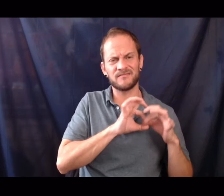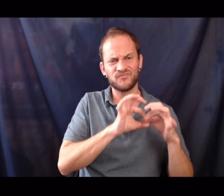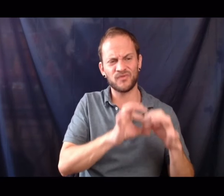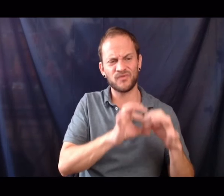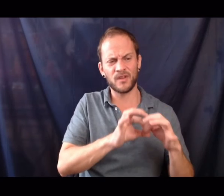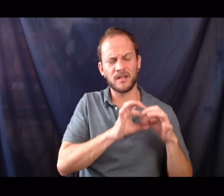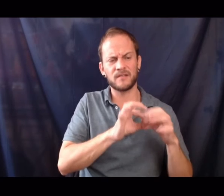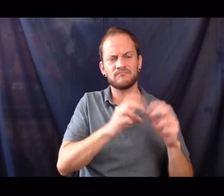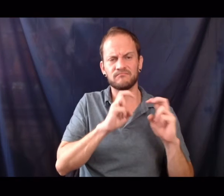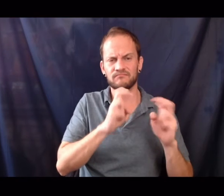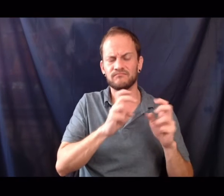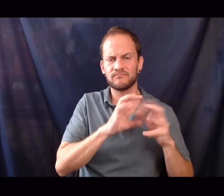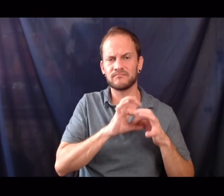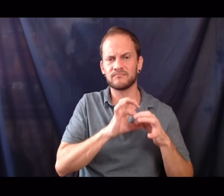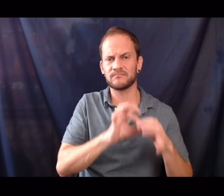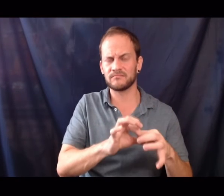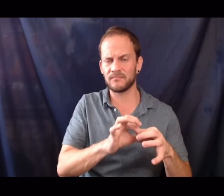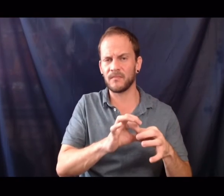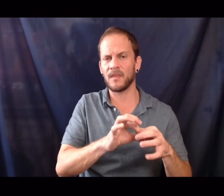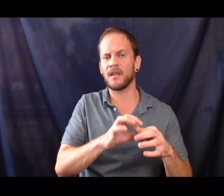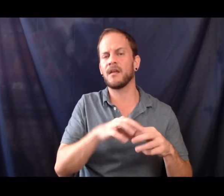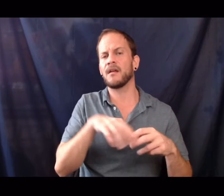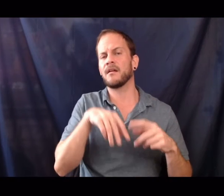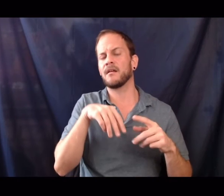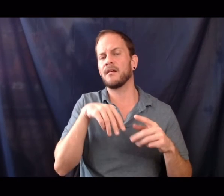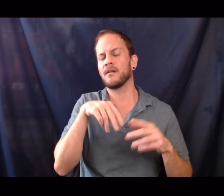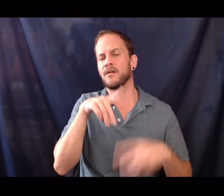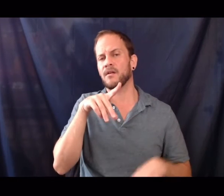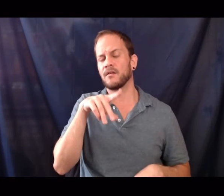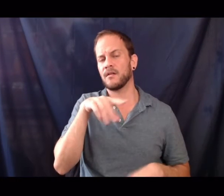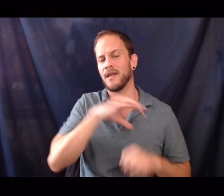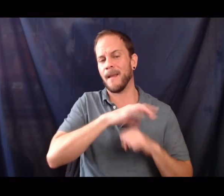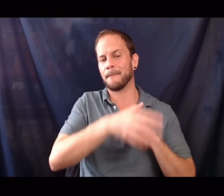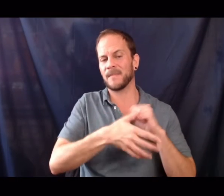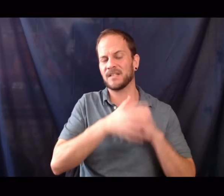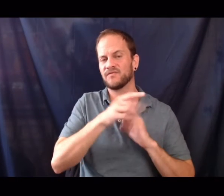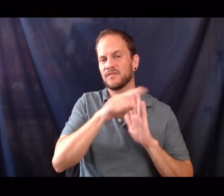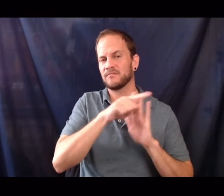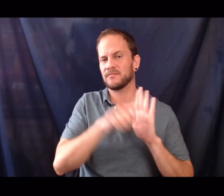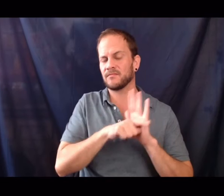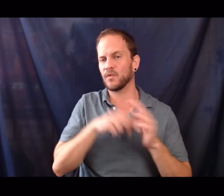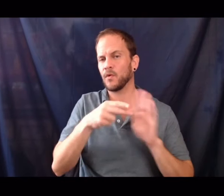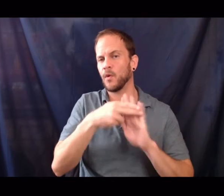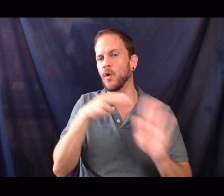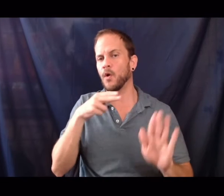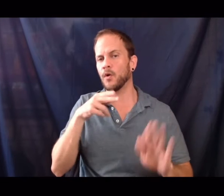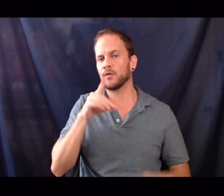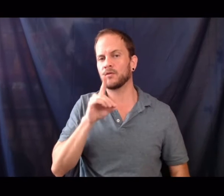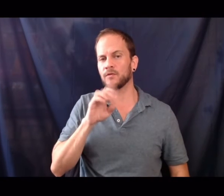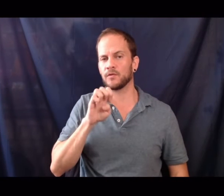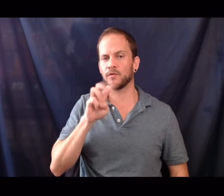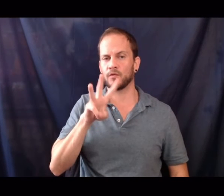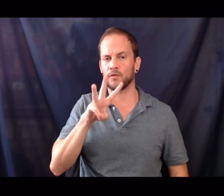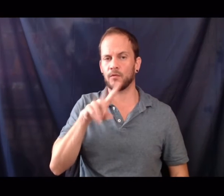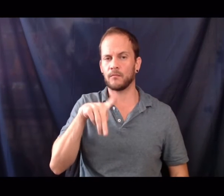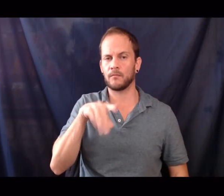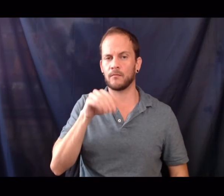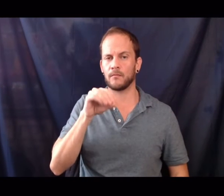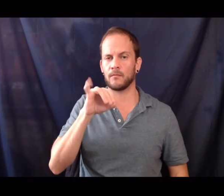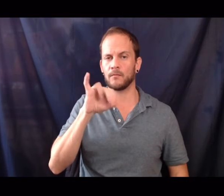temperature in the atmosphere known as the dew point. The dew point is when the air is 100%